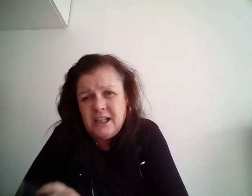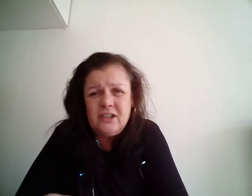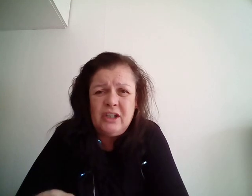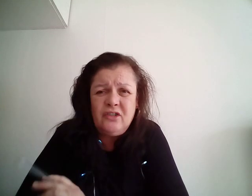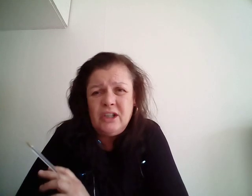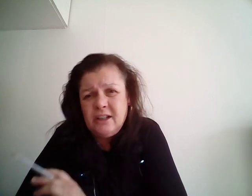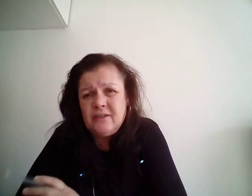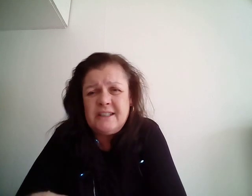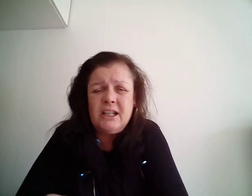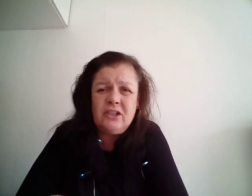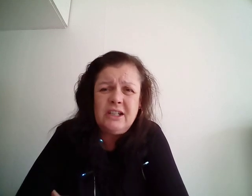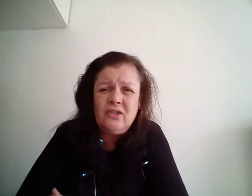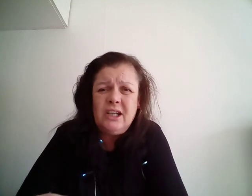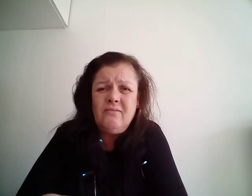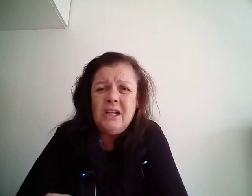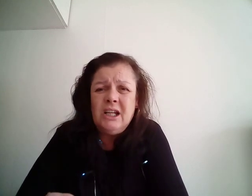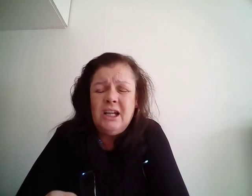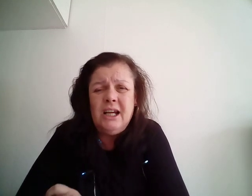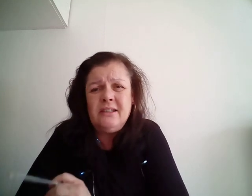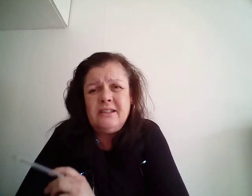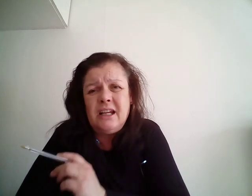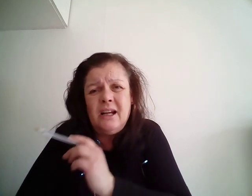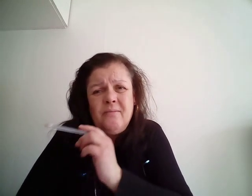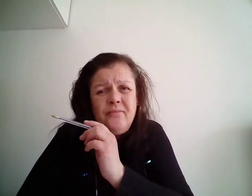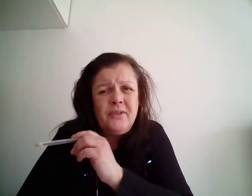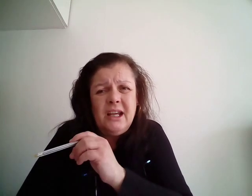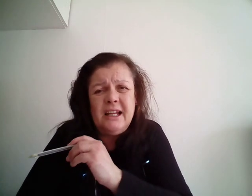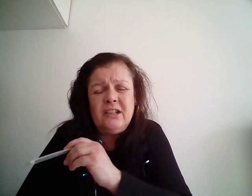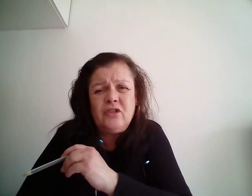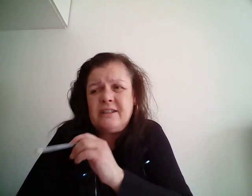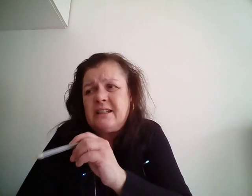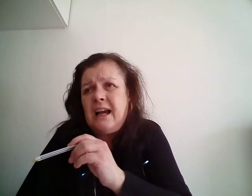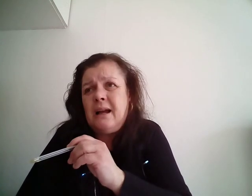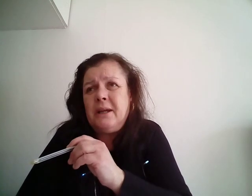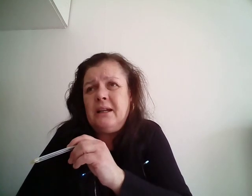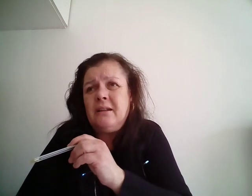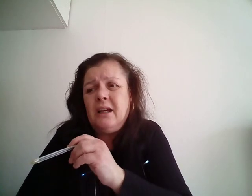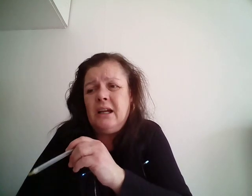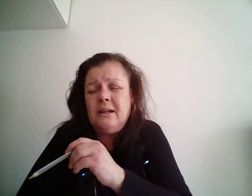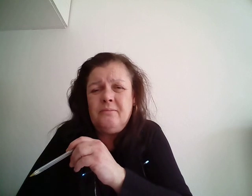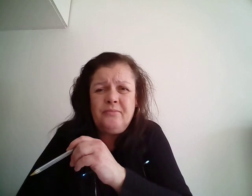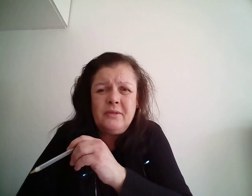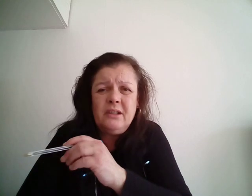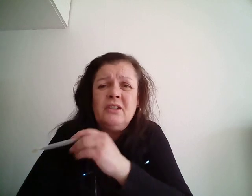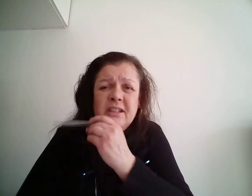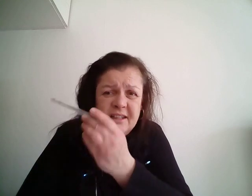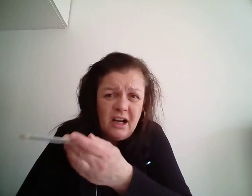search engine, another search engine, and then just type in